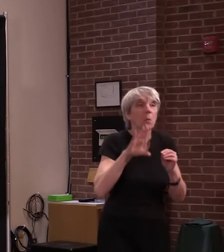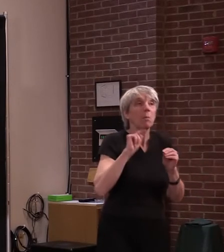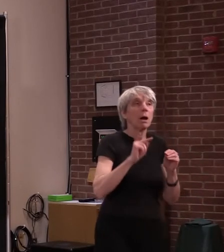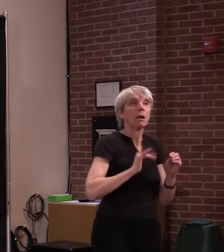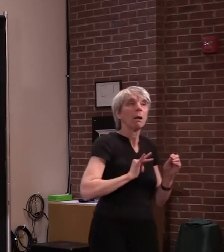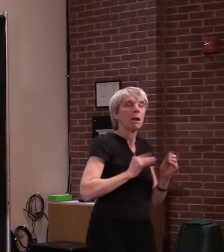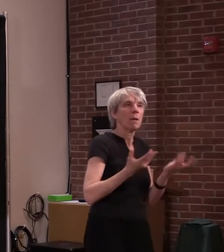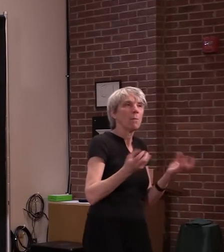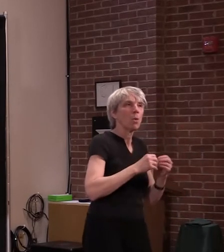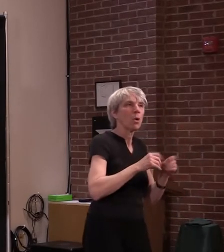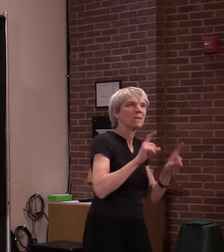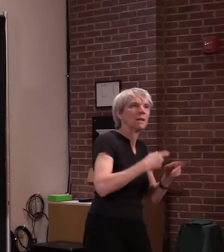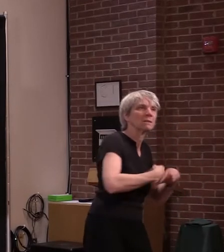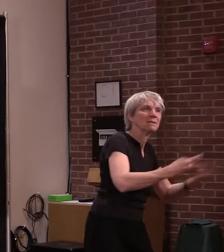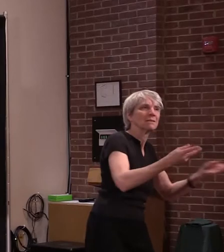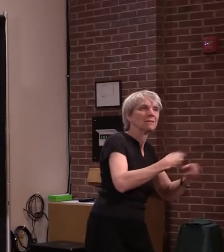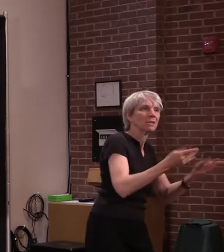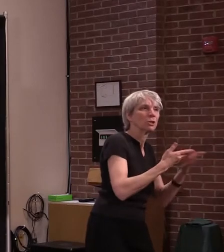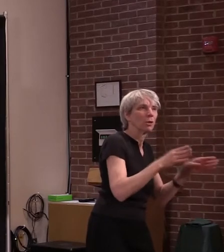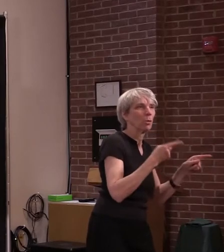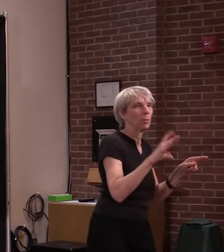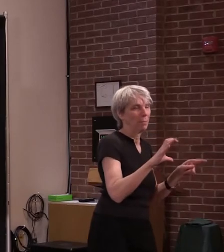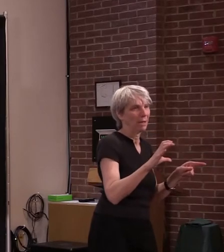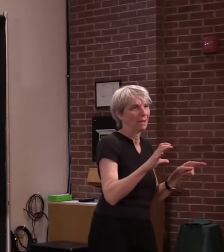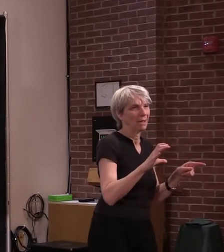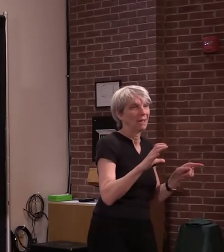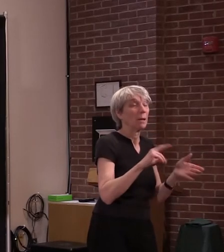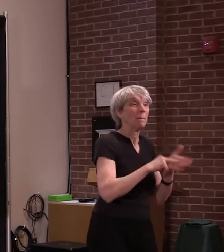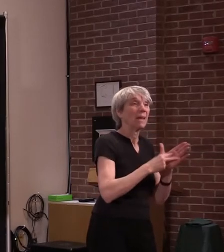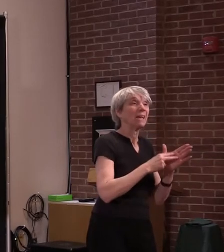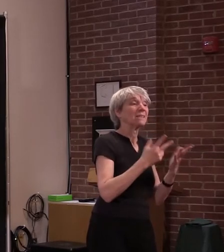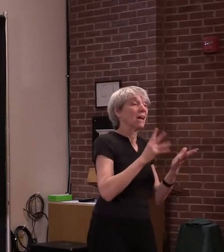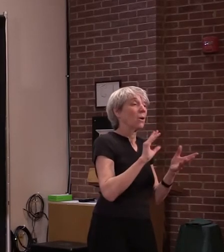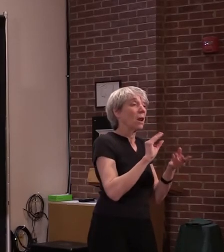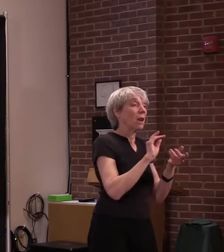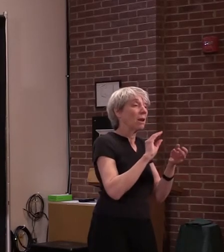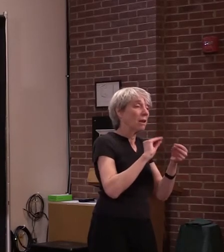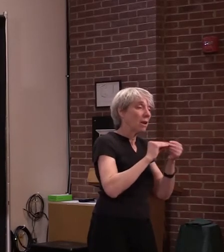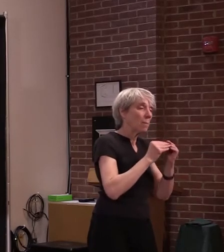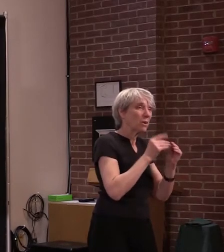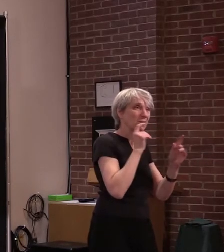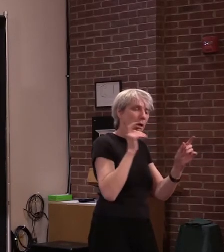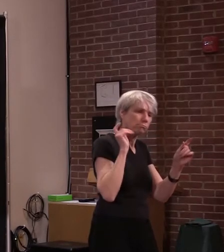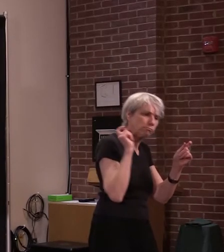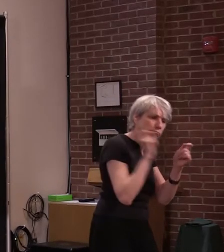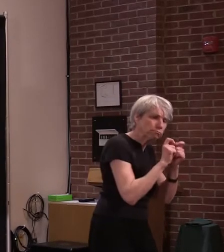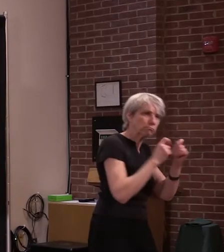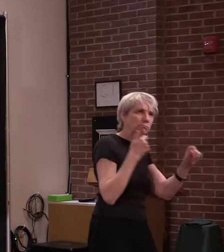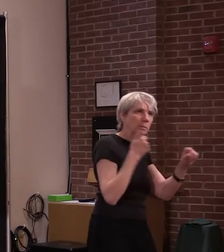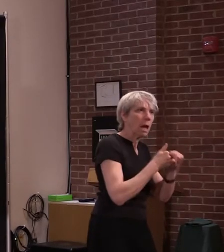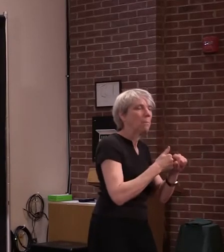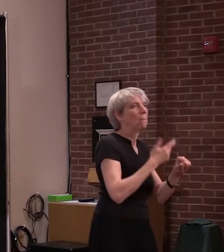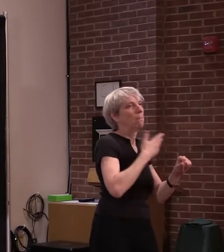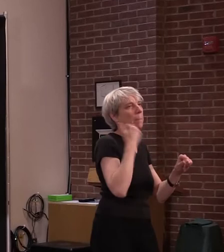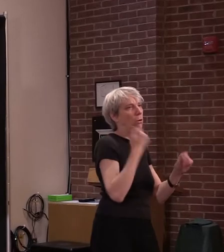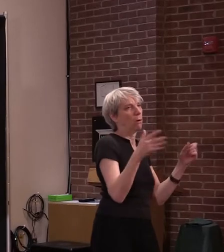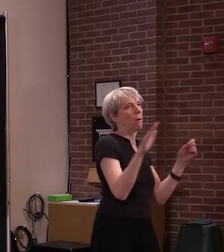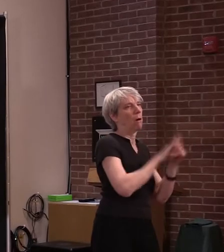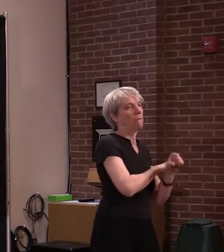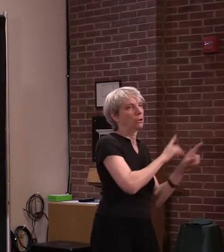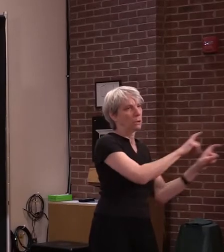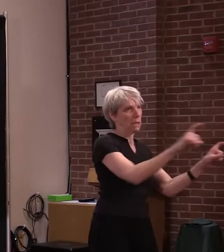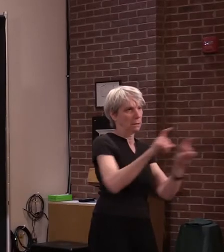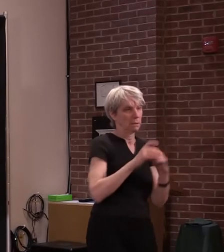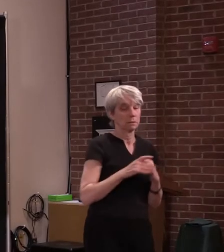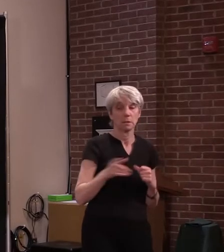trade-off, but we haven't finalized our approach yet to the reporting. And do you still have no plans to collect